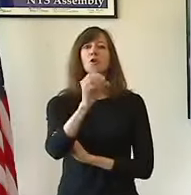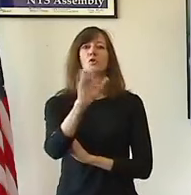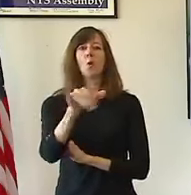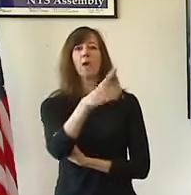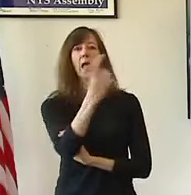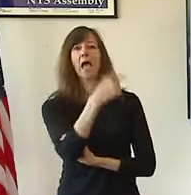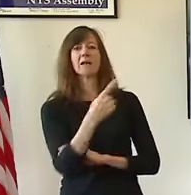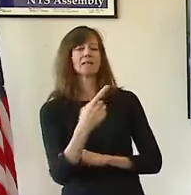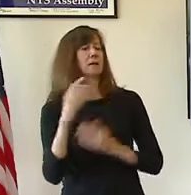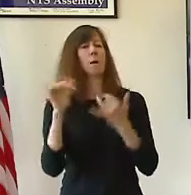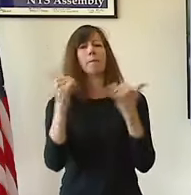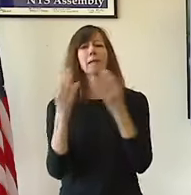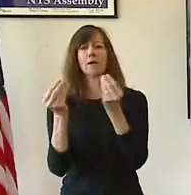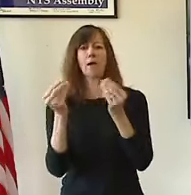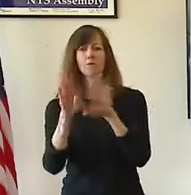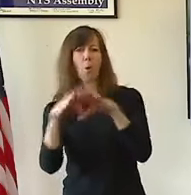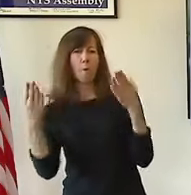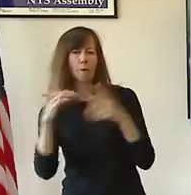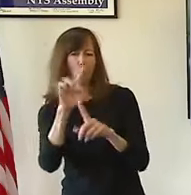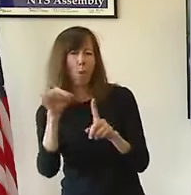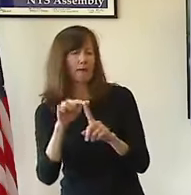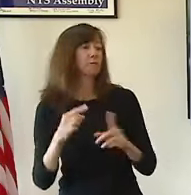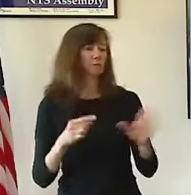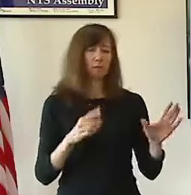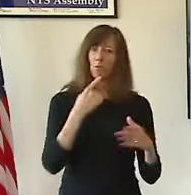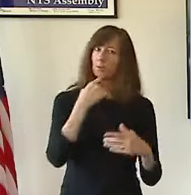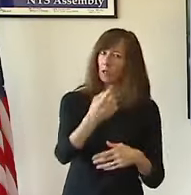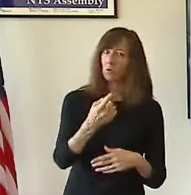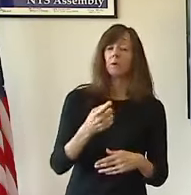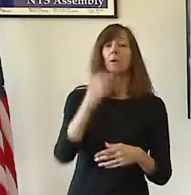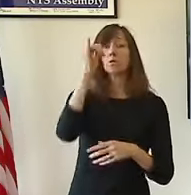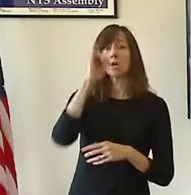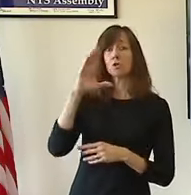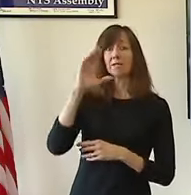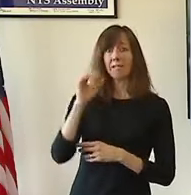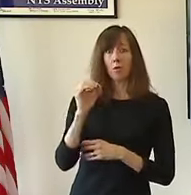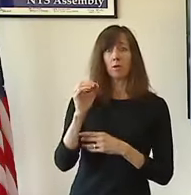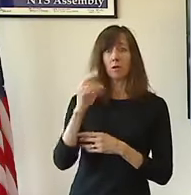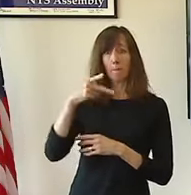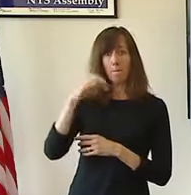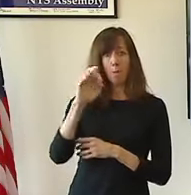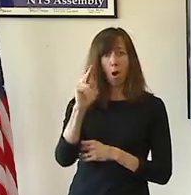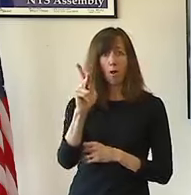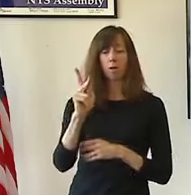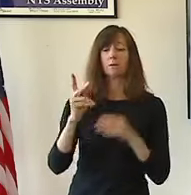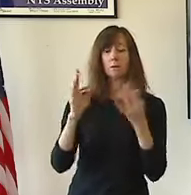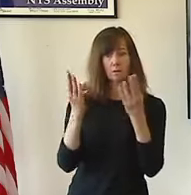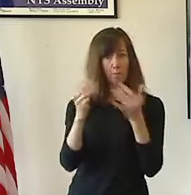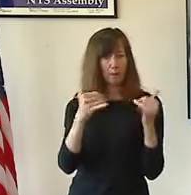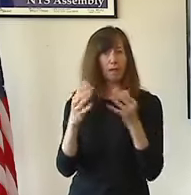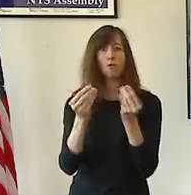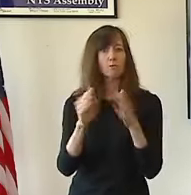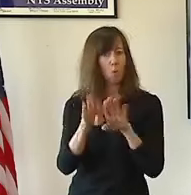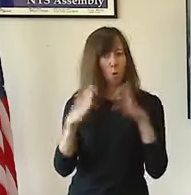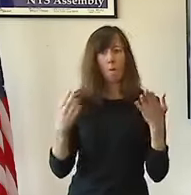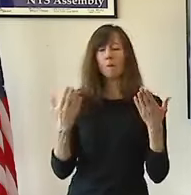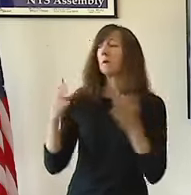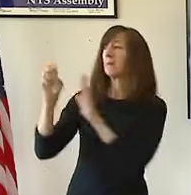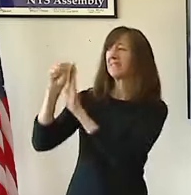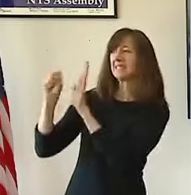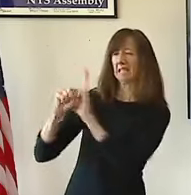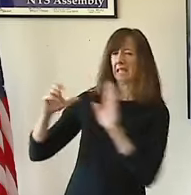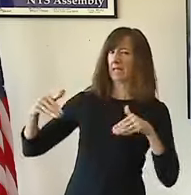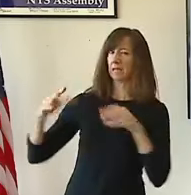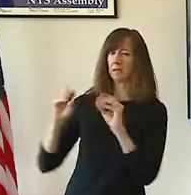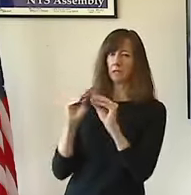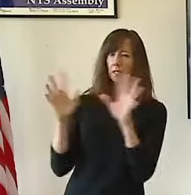loud. Dutchess County's playgrounds, county park playgrounds are open. The state has not given clear direction on when they can